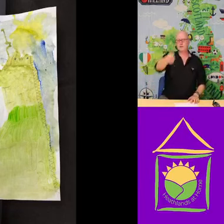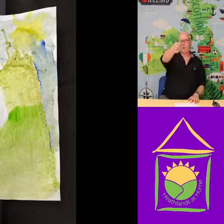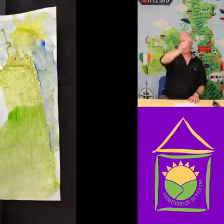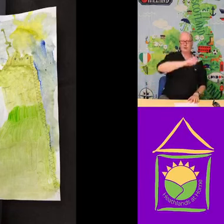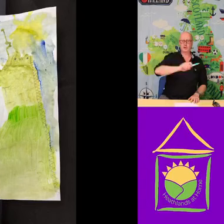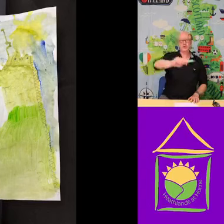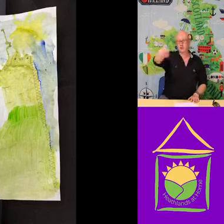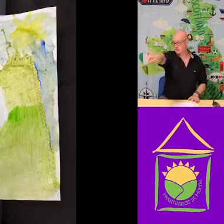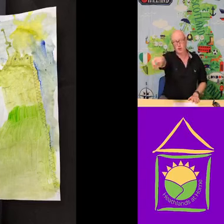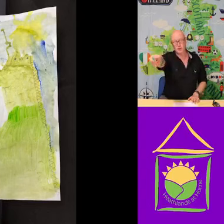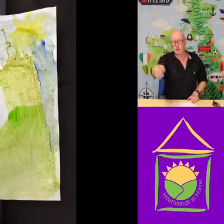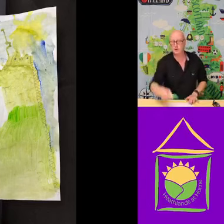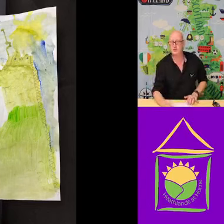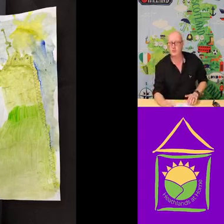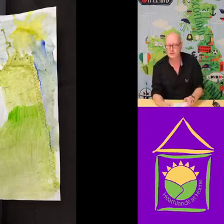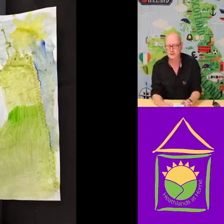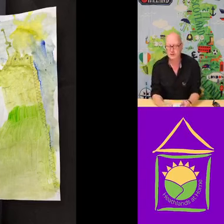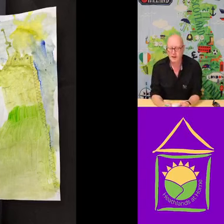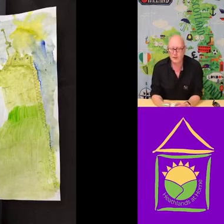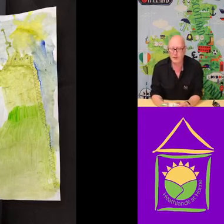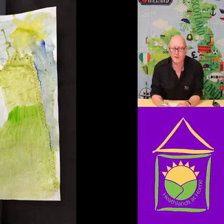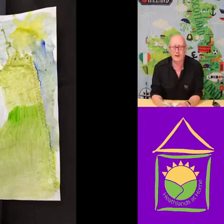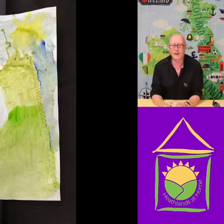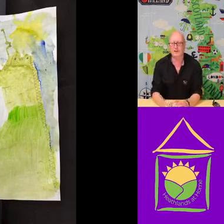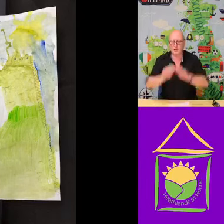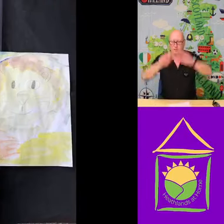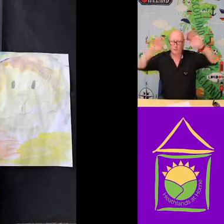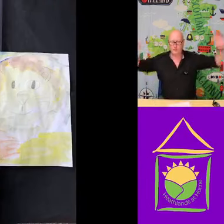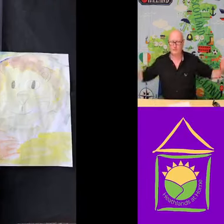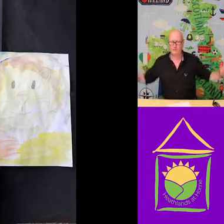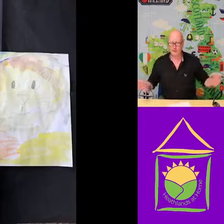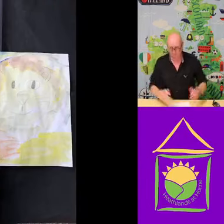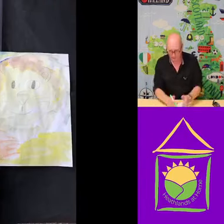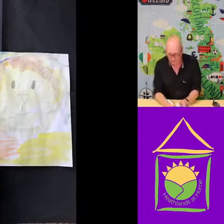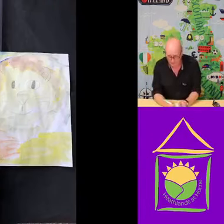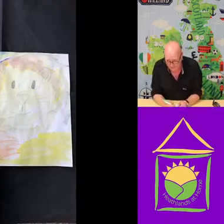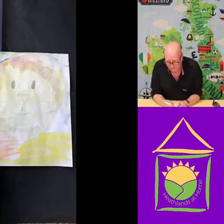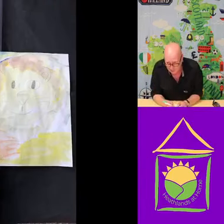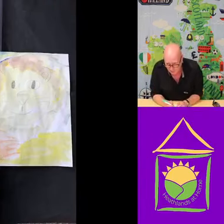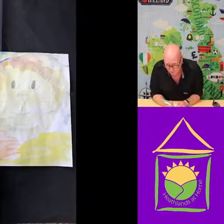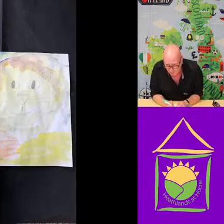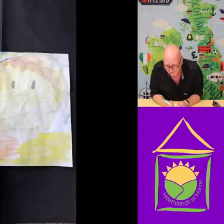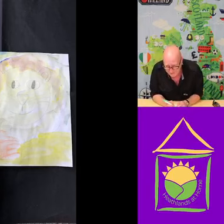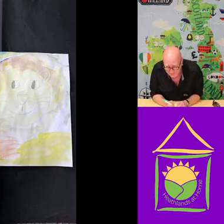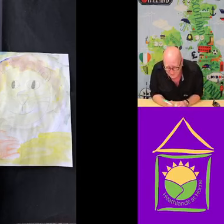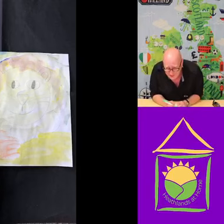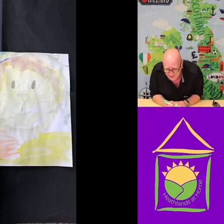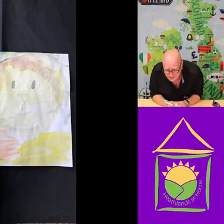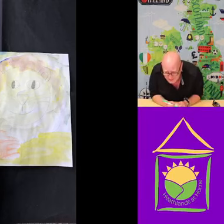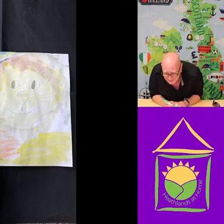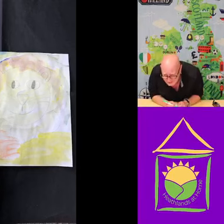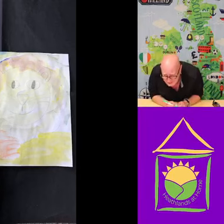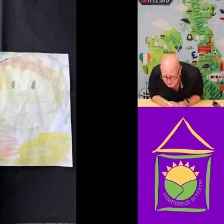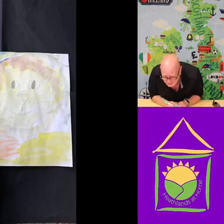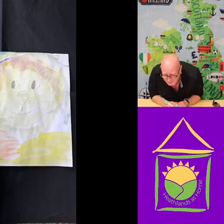Well done, Joy. There's loads more to come of that. I think we've got a sort of thing. Ooh, that's another one. Can't quite see. It's a lion. Is it a lion, eh?